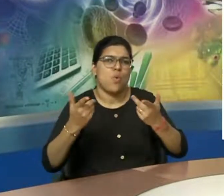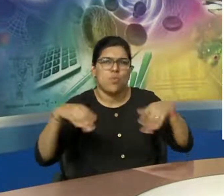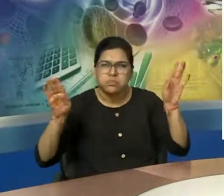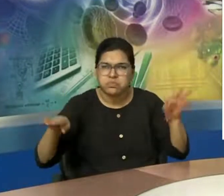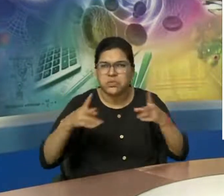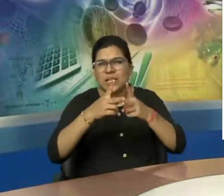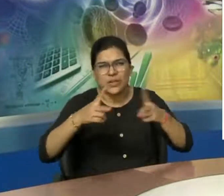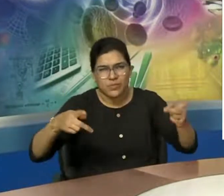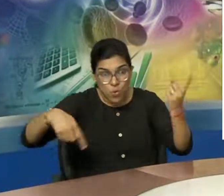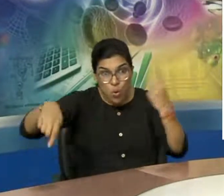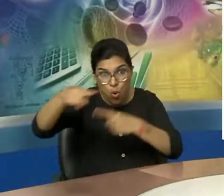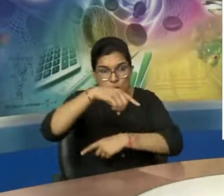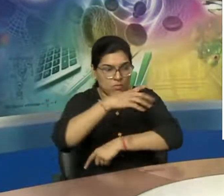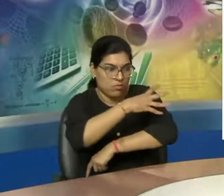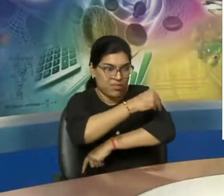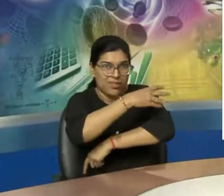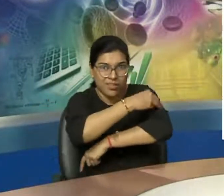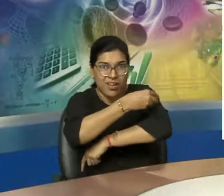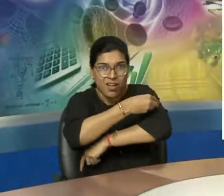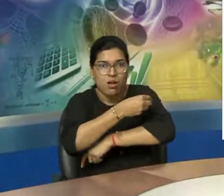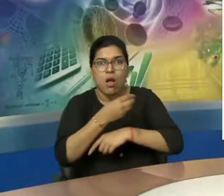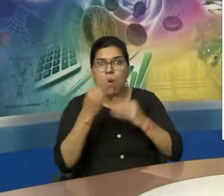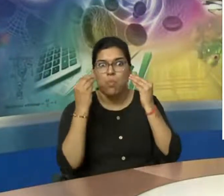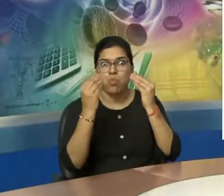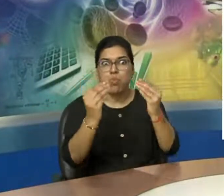and also the thickness or thinness of the fur